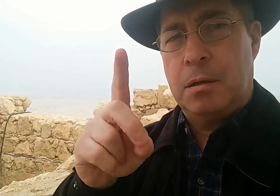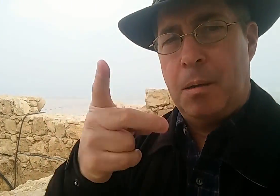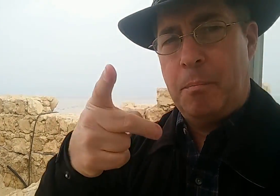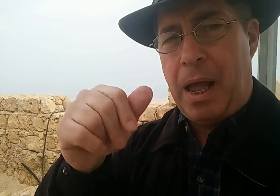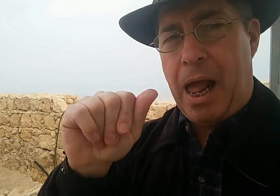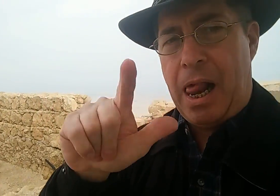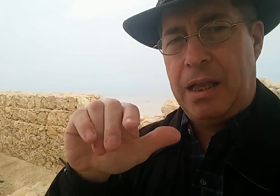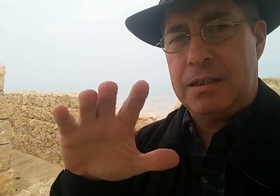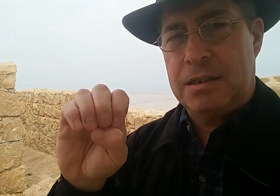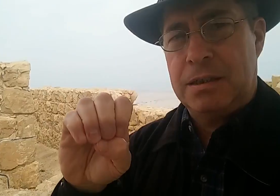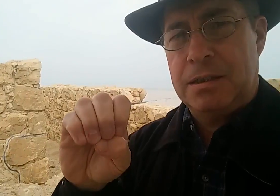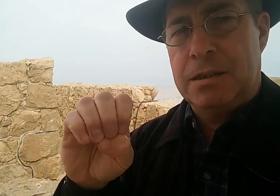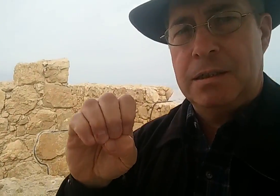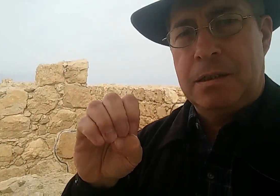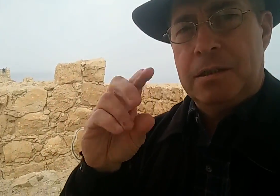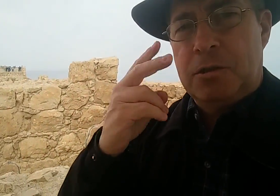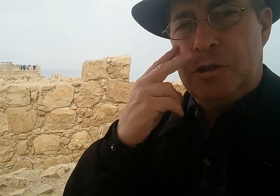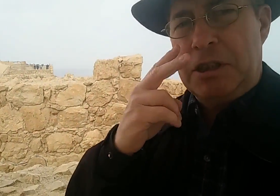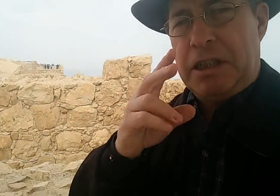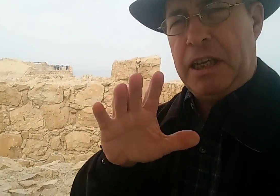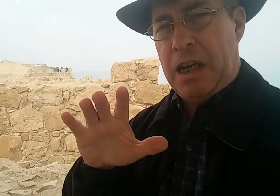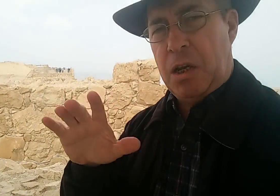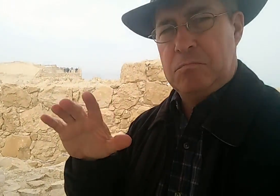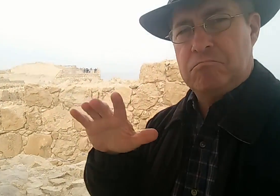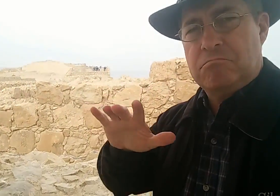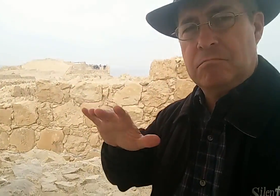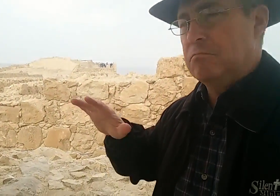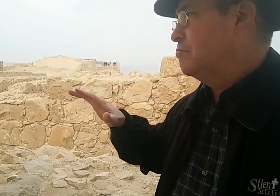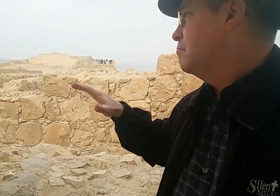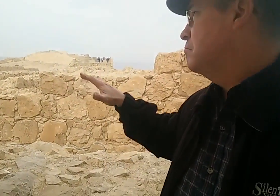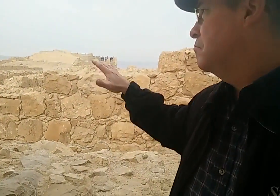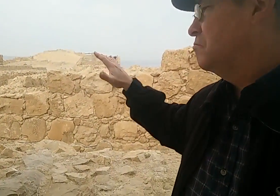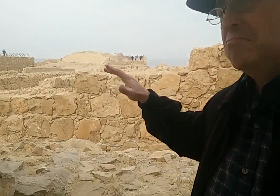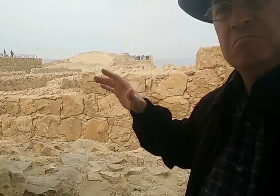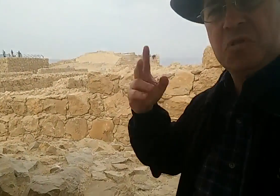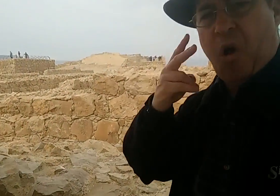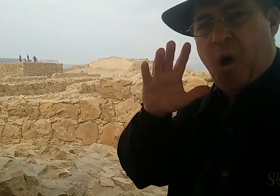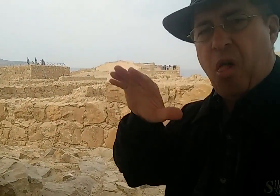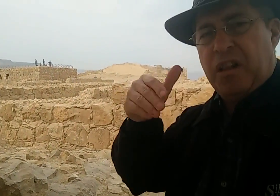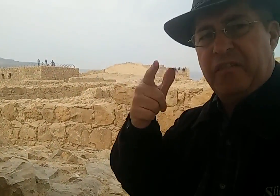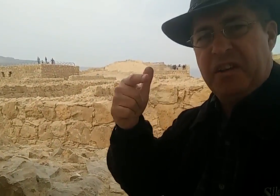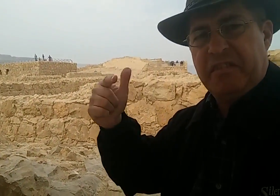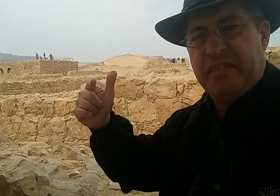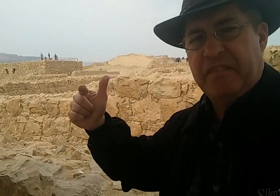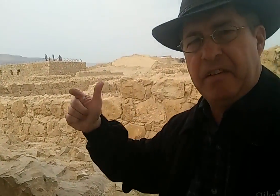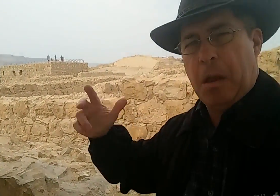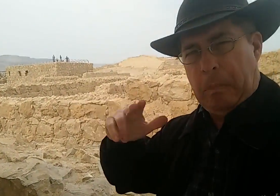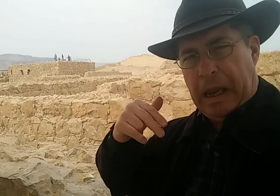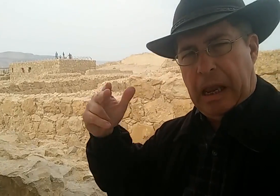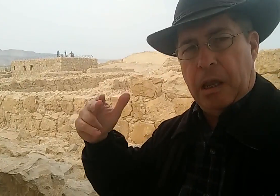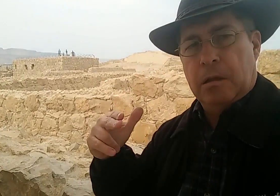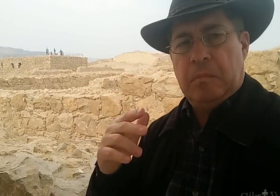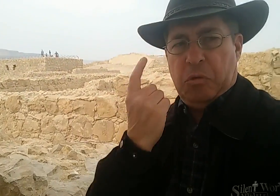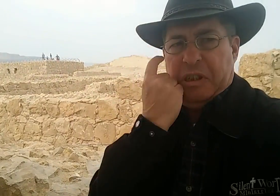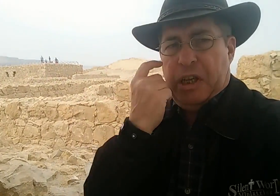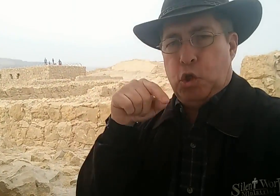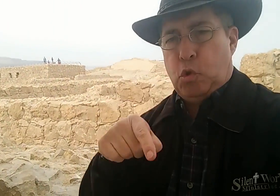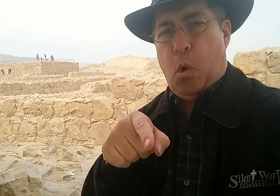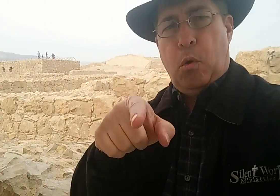And this is called Herod's Palace. This is part of his palace in this area. Now you see just ruins, but you can see